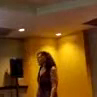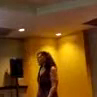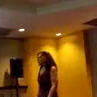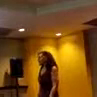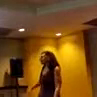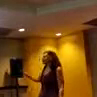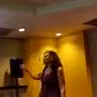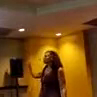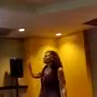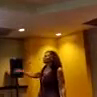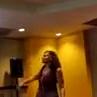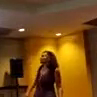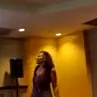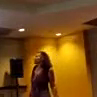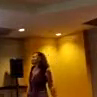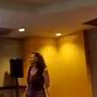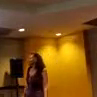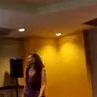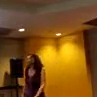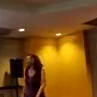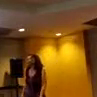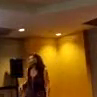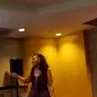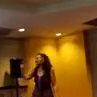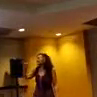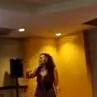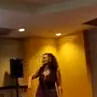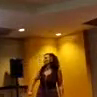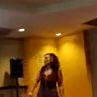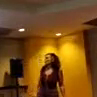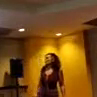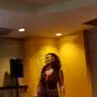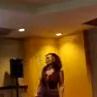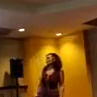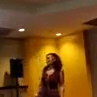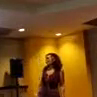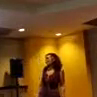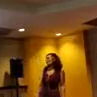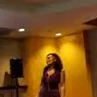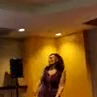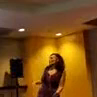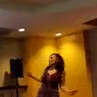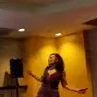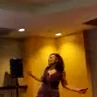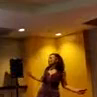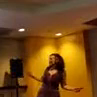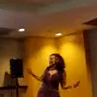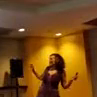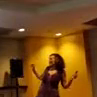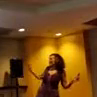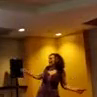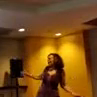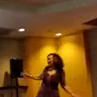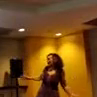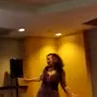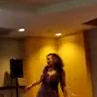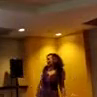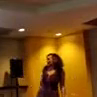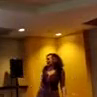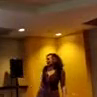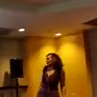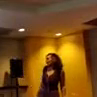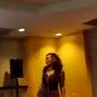JavaScript. It was supposed to be a sidekick. The sidekick became the superhero. Robin is now